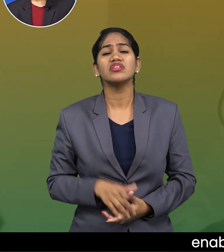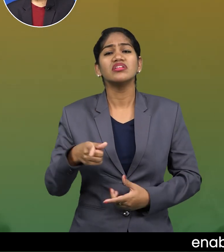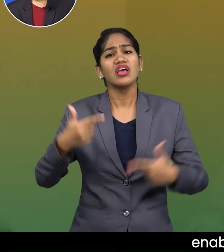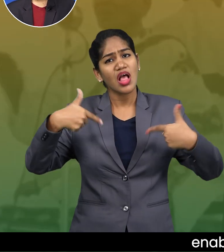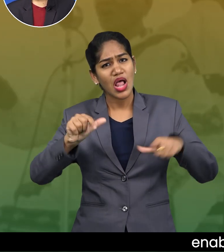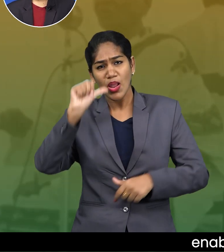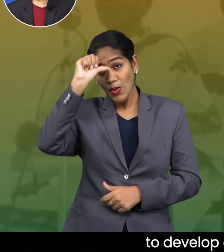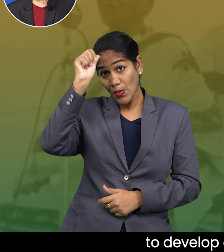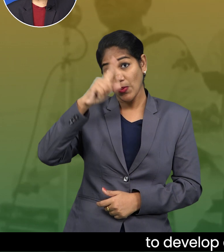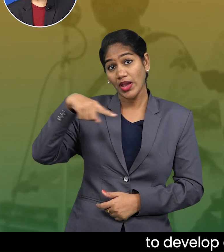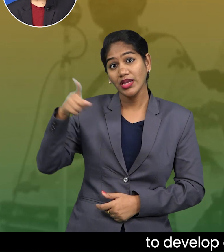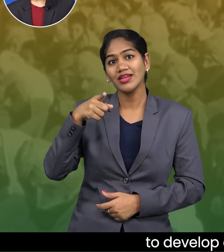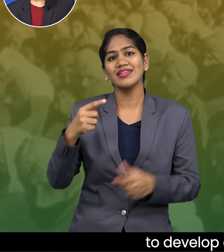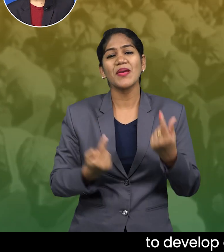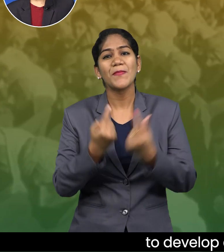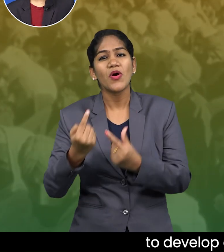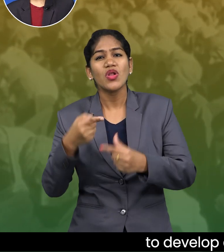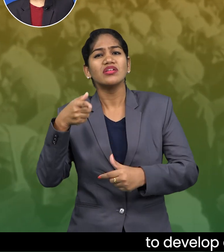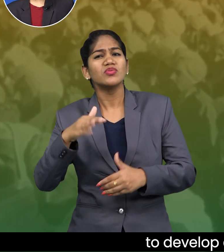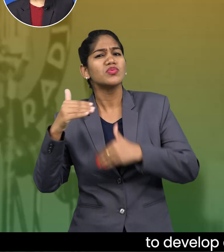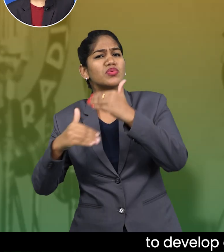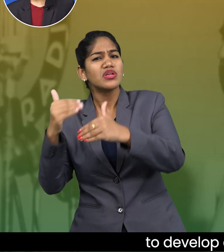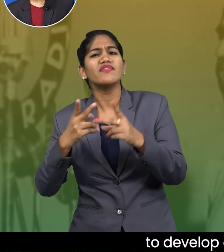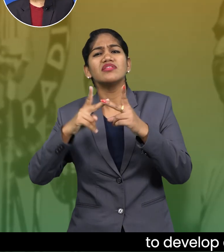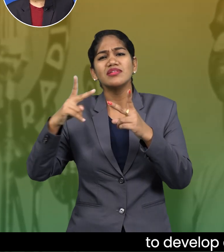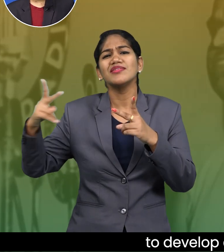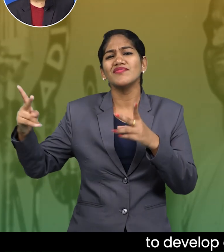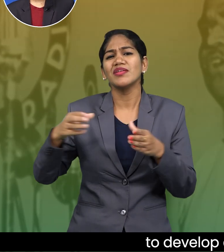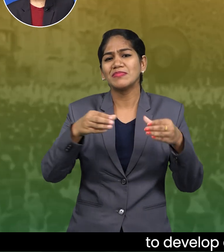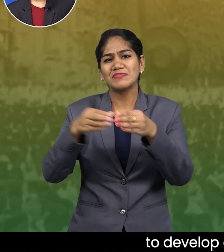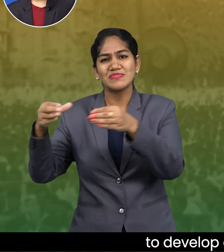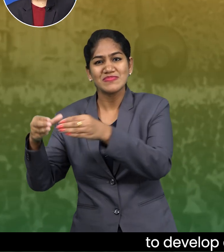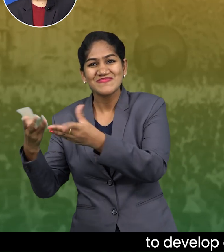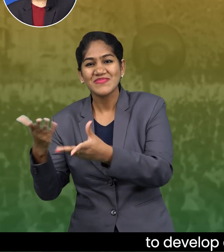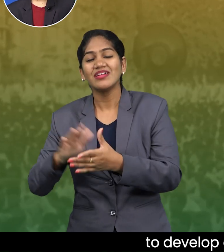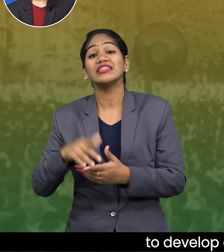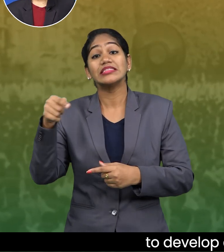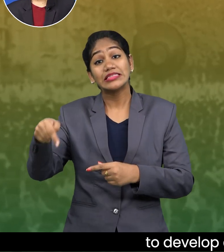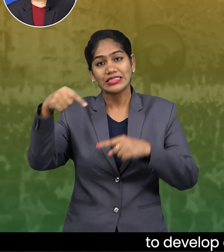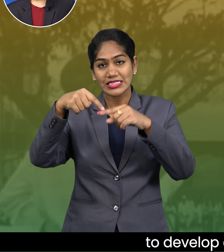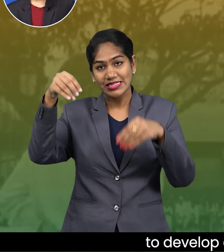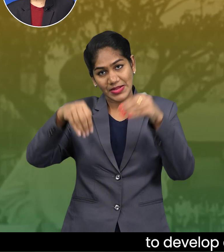Indian politics to develop a multi-party democracy.